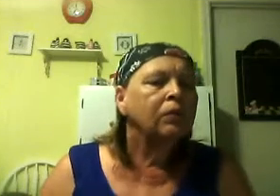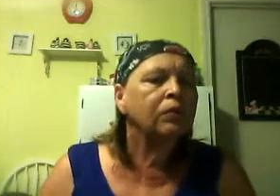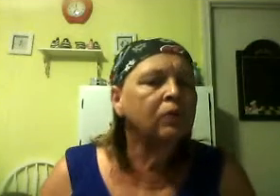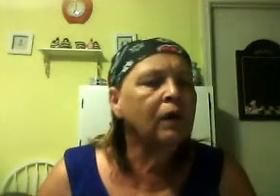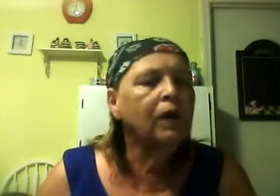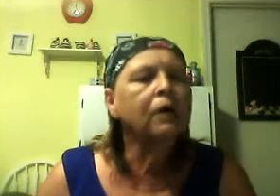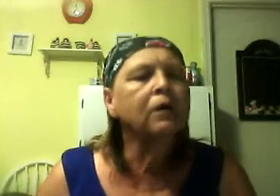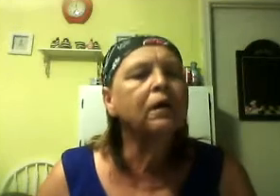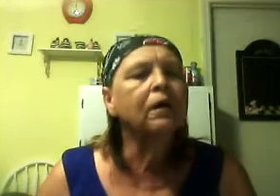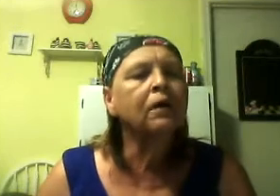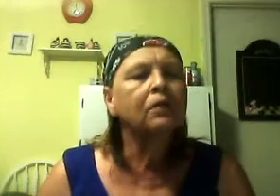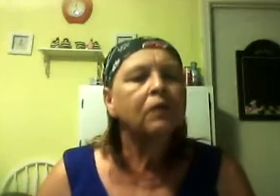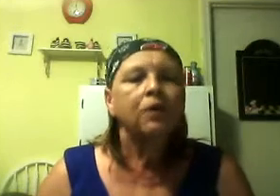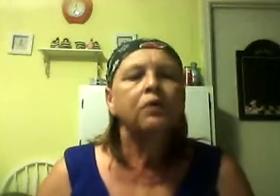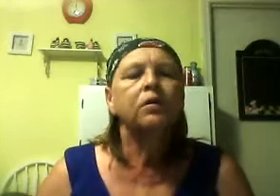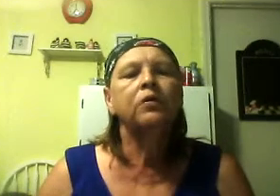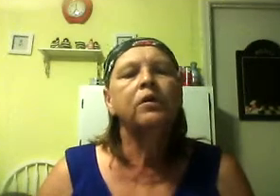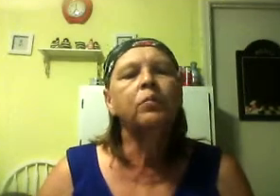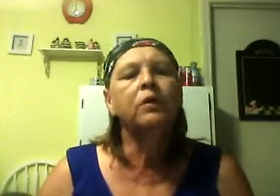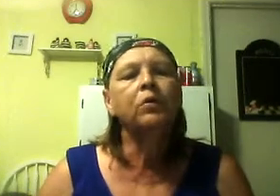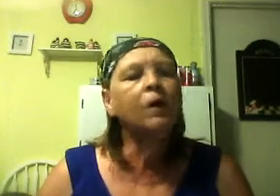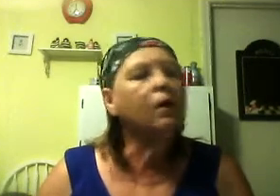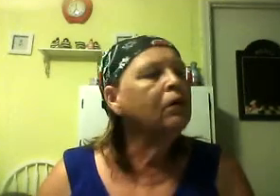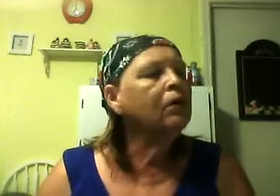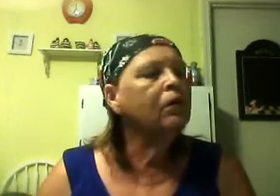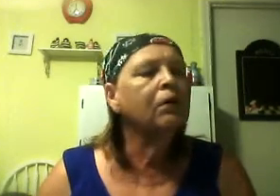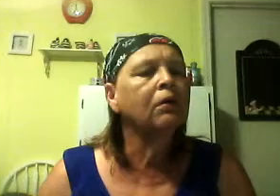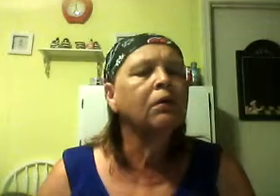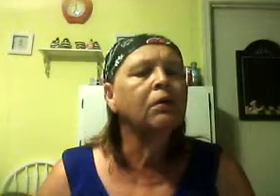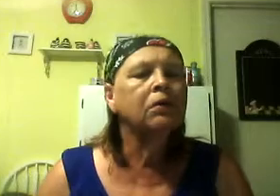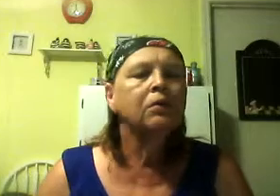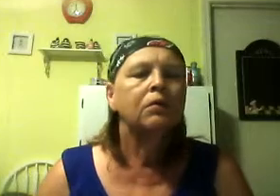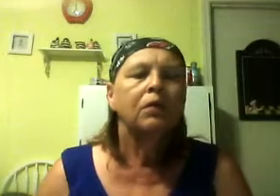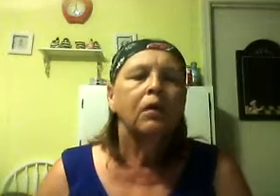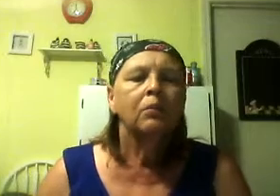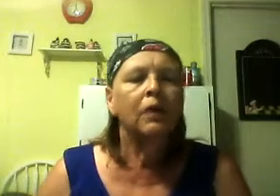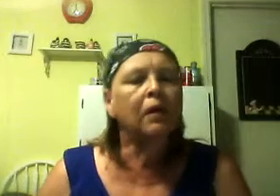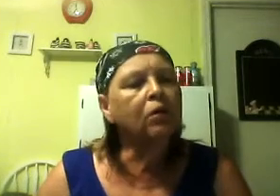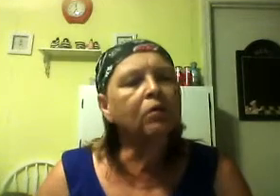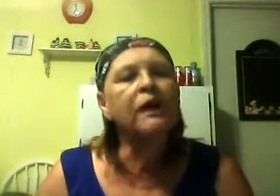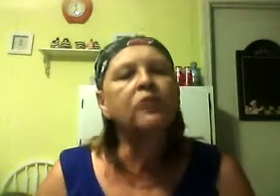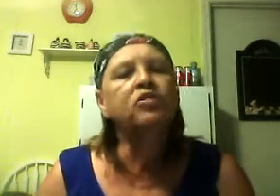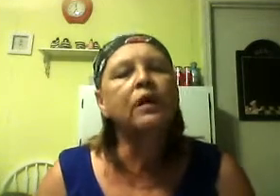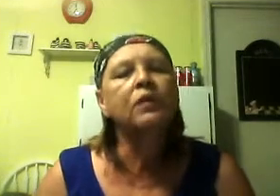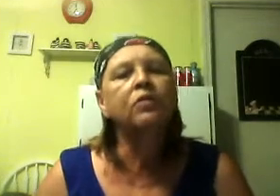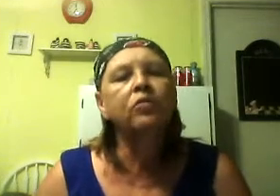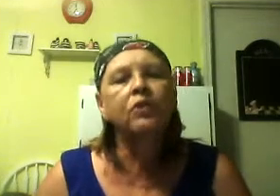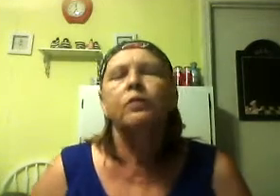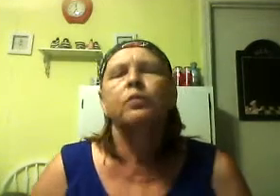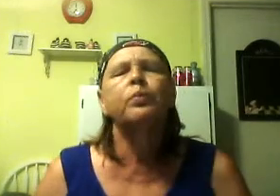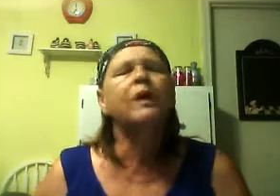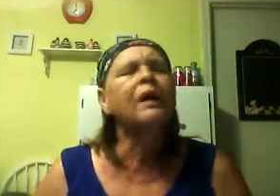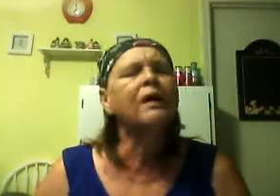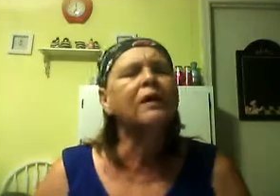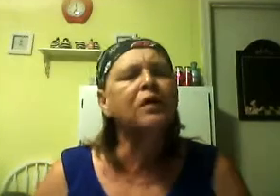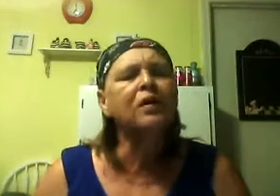Ooh, my God, you're deep in my heart. My love that shines